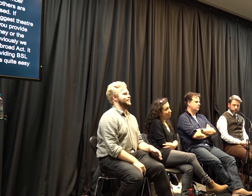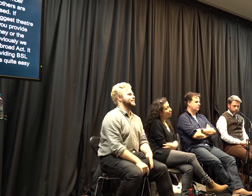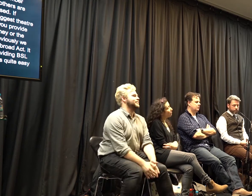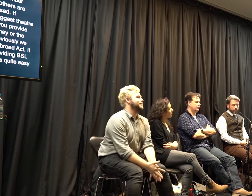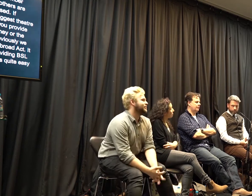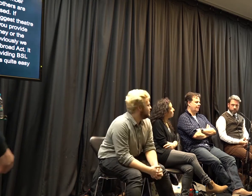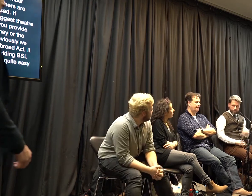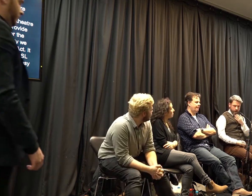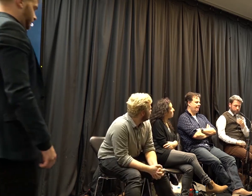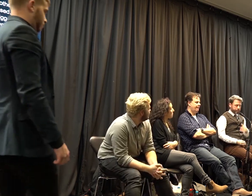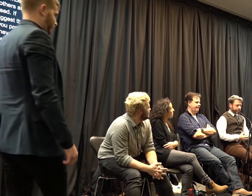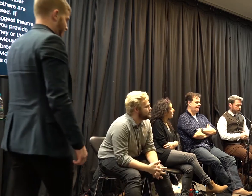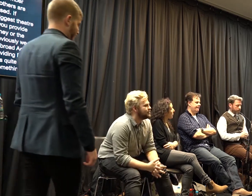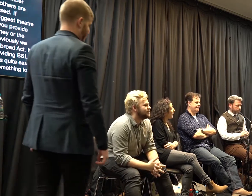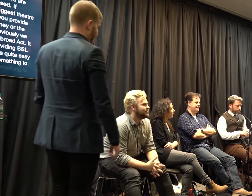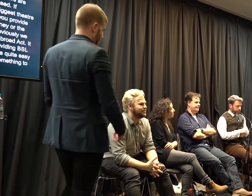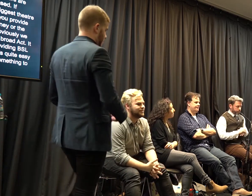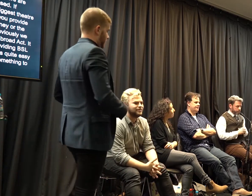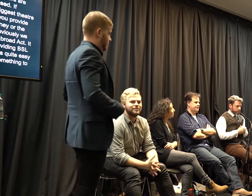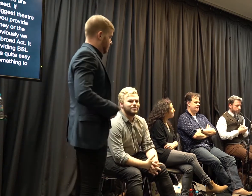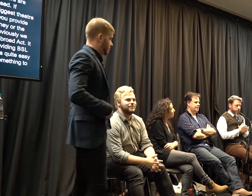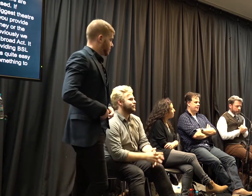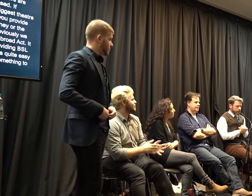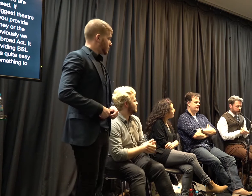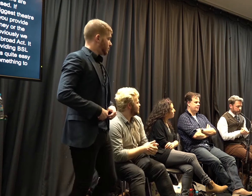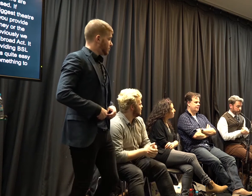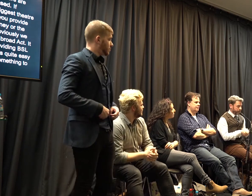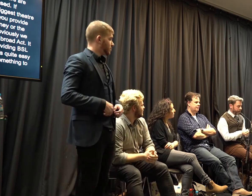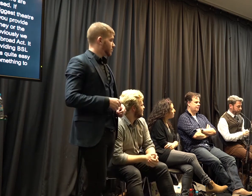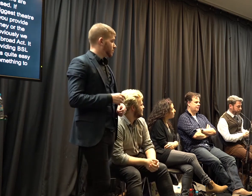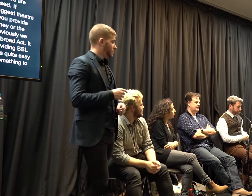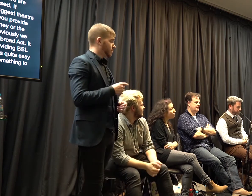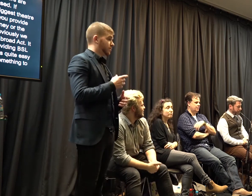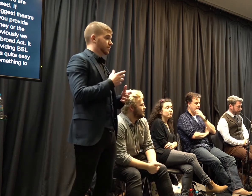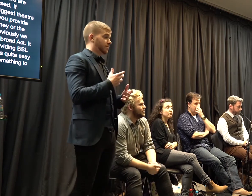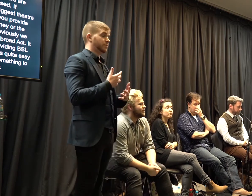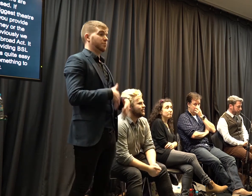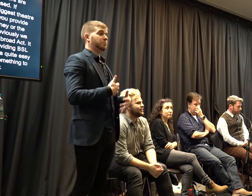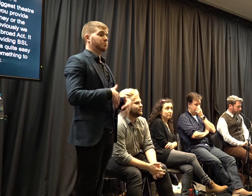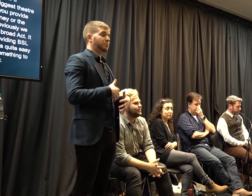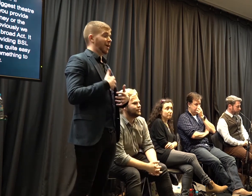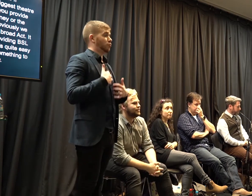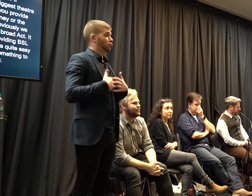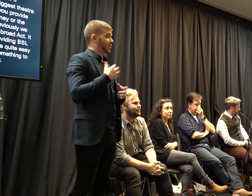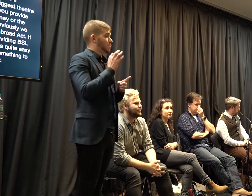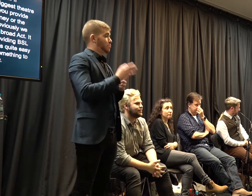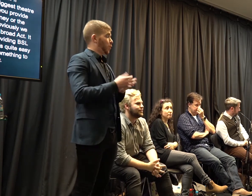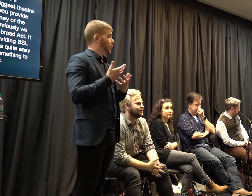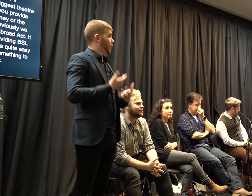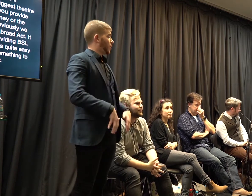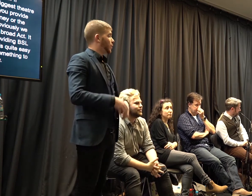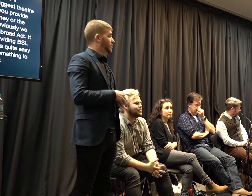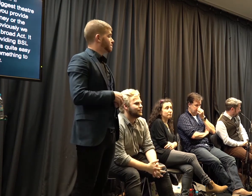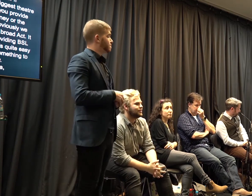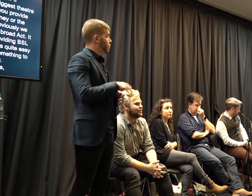but it is something to remember that we do have enshrined in law. That's a really, really interesting point. Sudha, just quickly